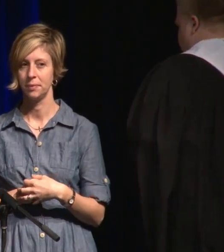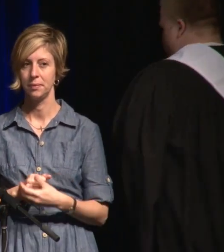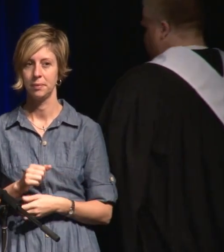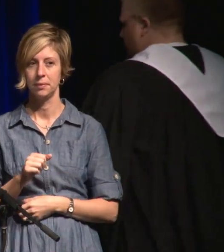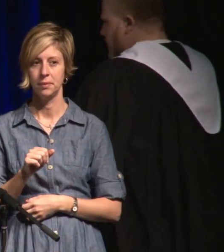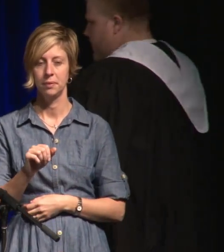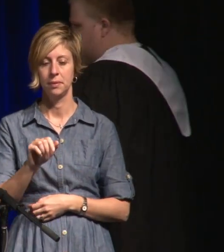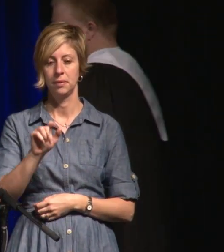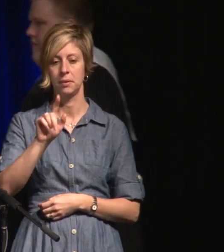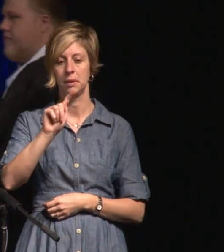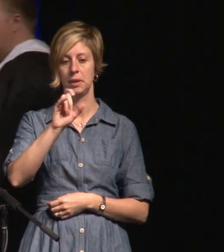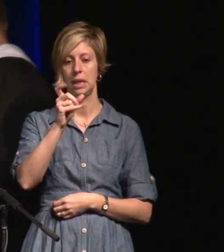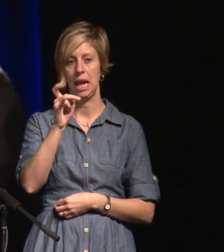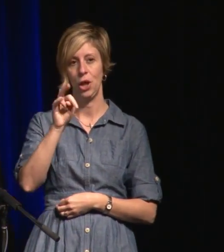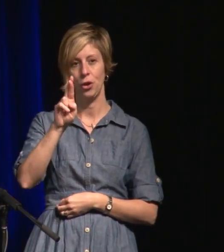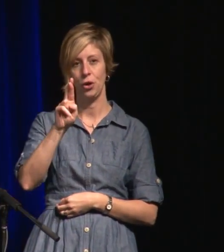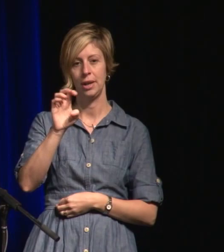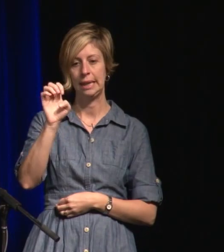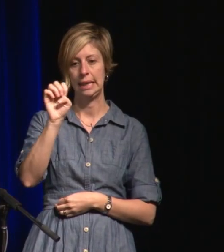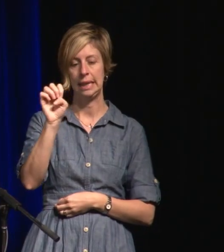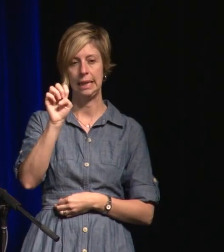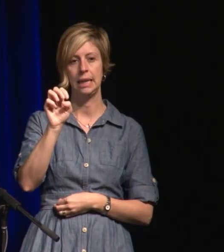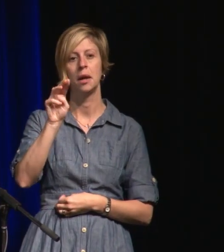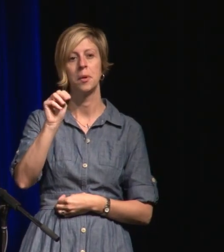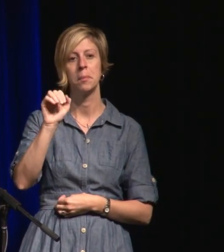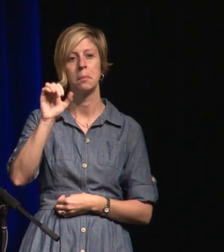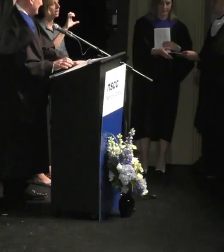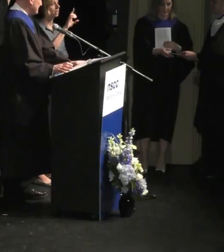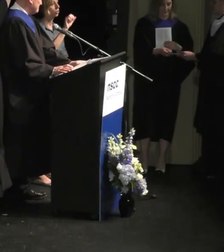Taylor E. McDonald.